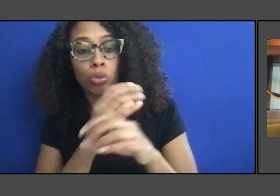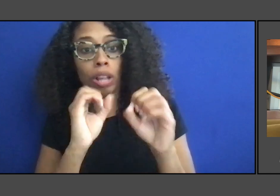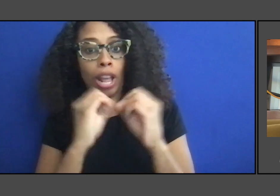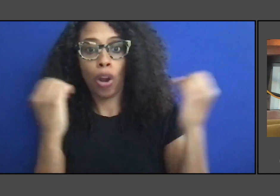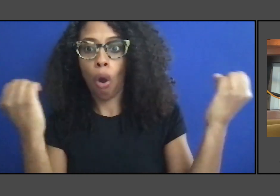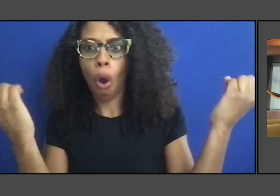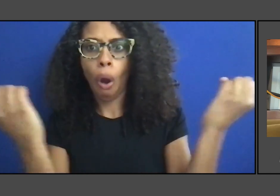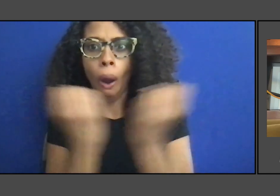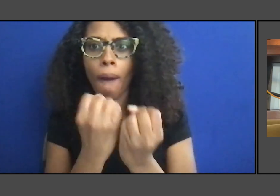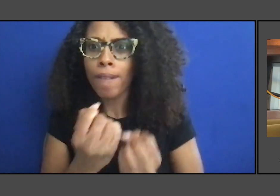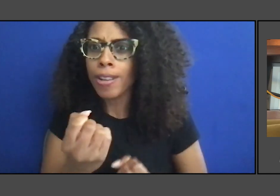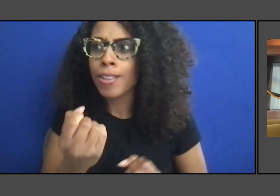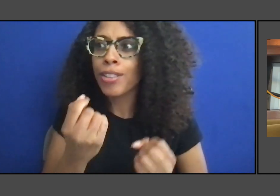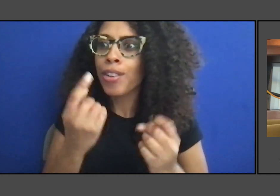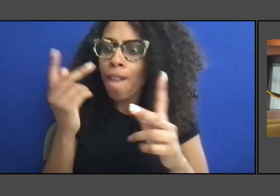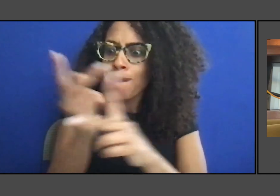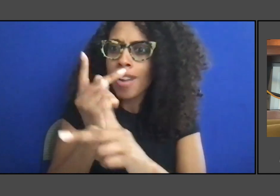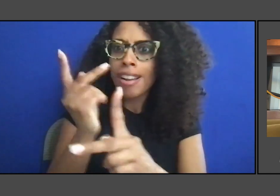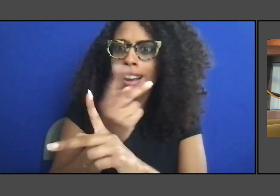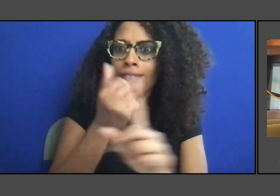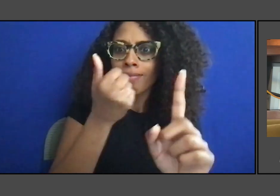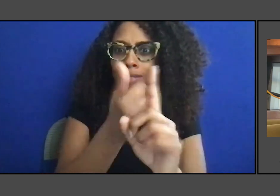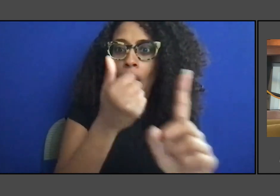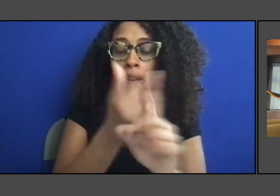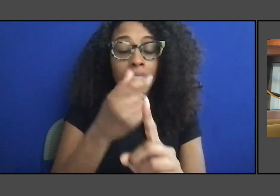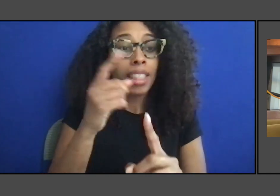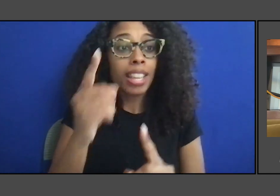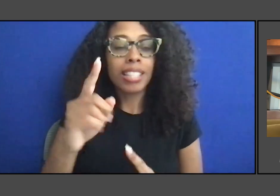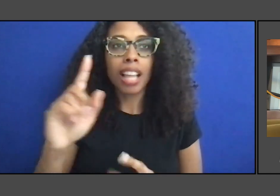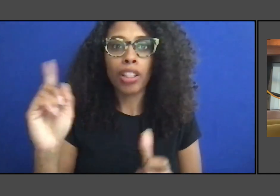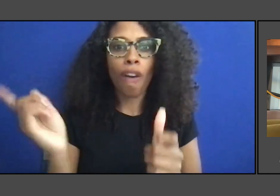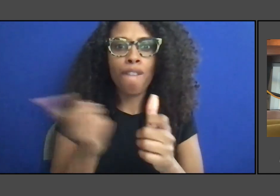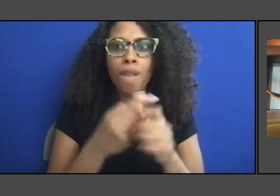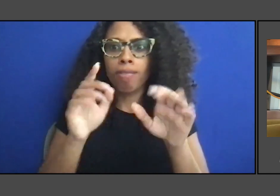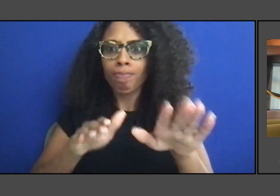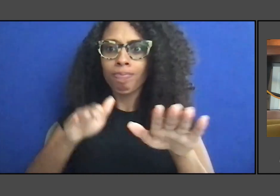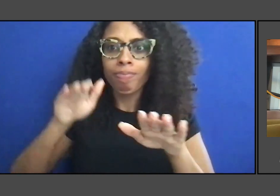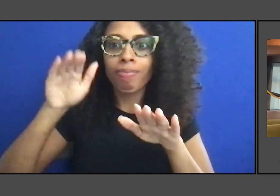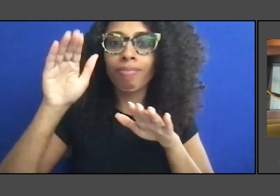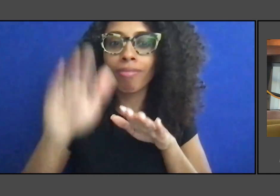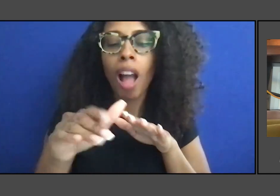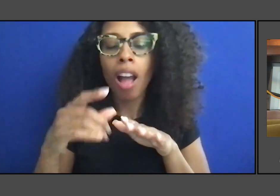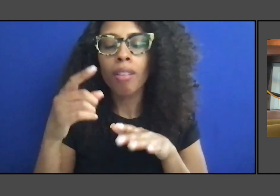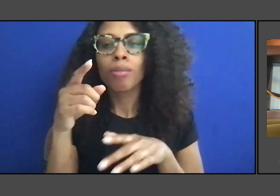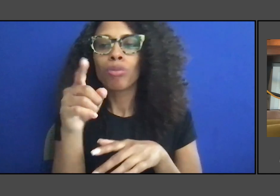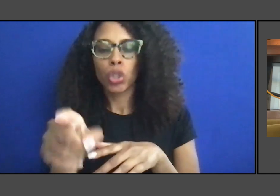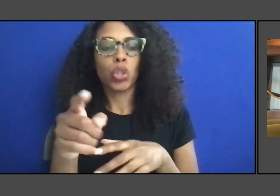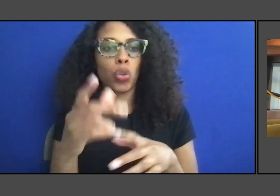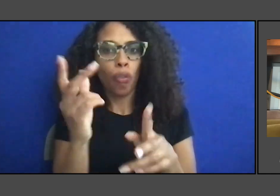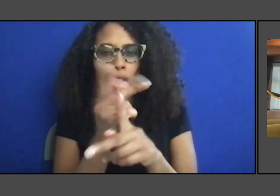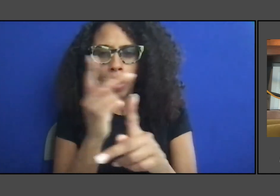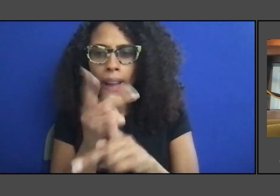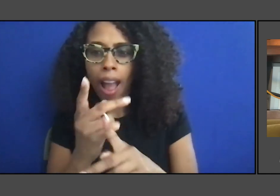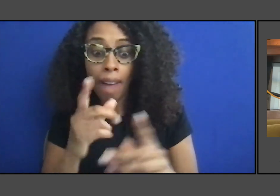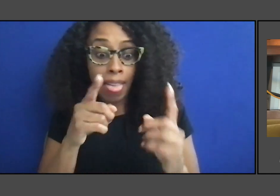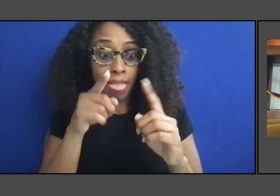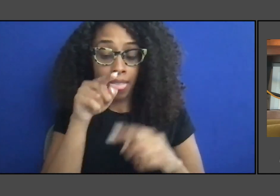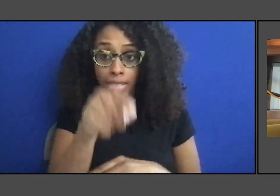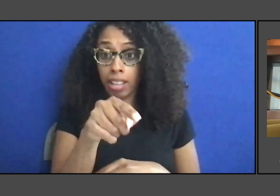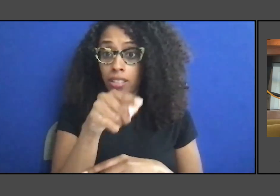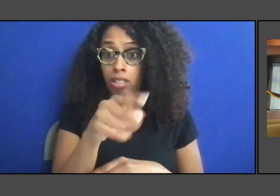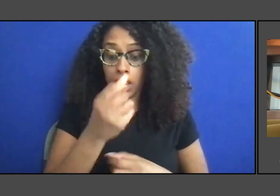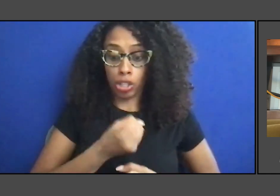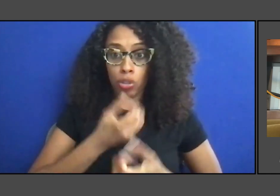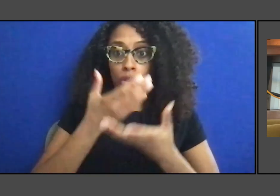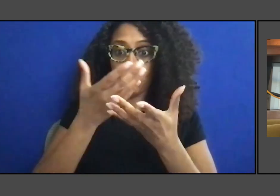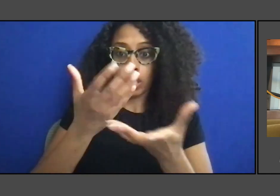first iteration of cracking that code. Like here is a manifest expression of how we give reciprocity to